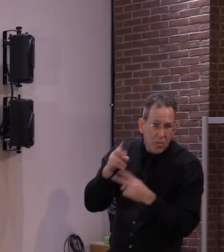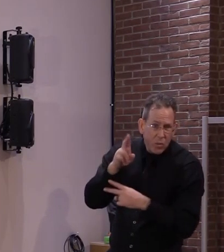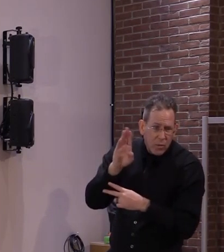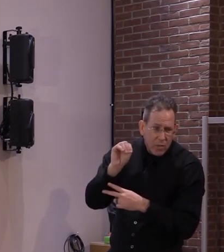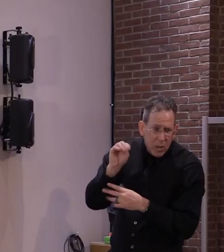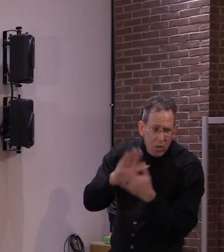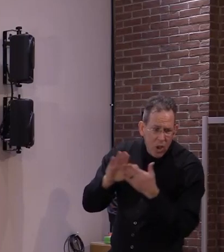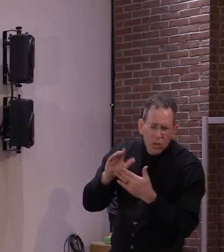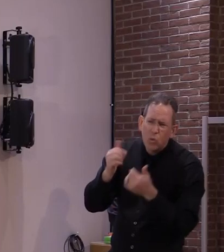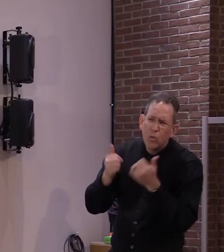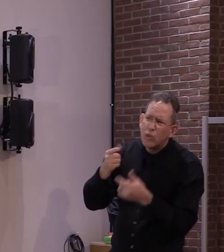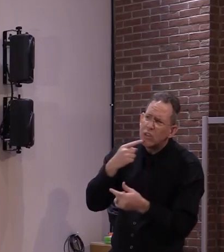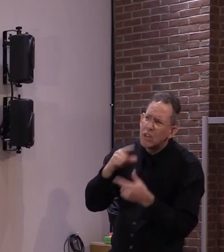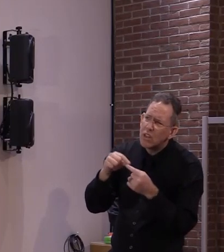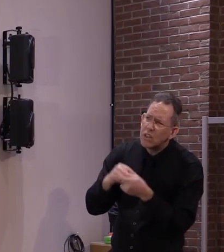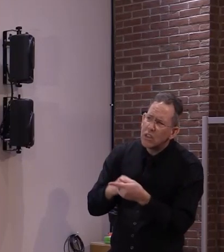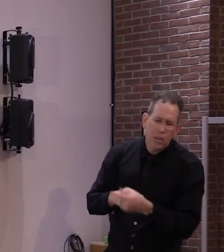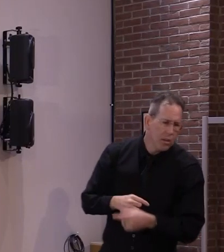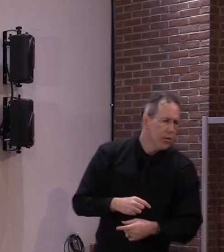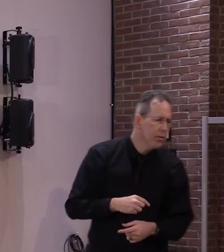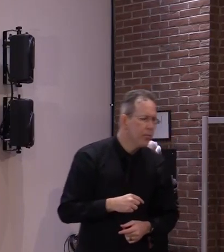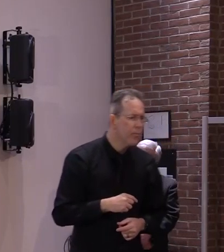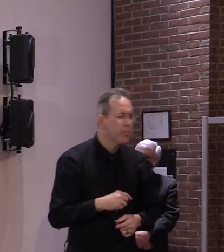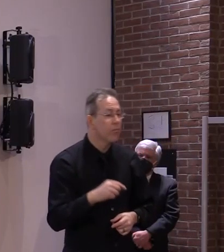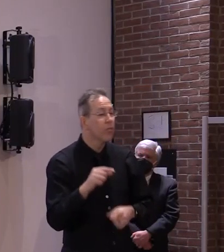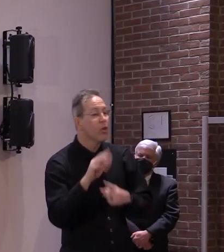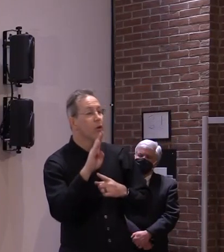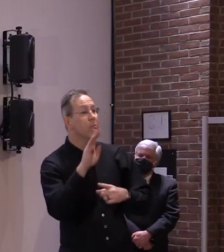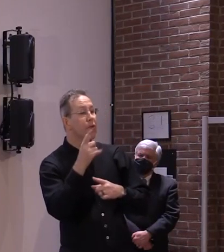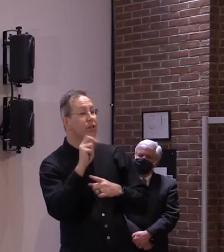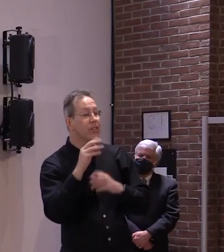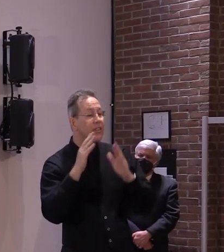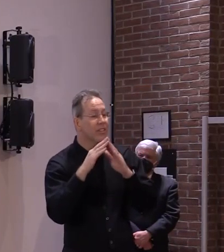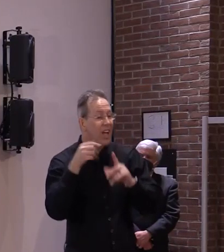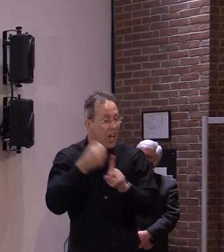include UVM as well. The thing about UVM is it's not